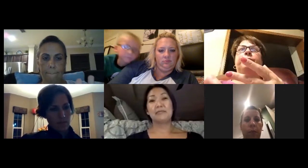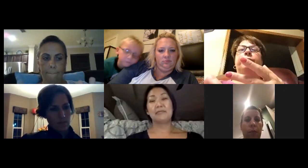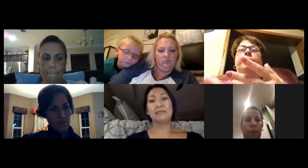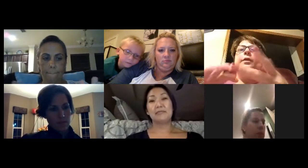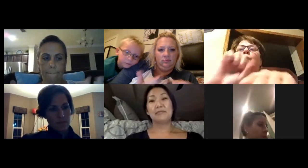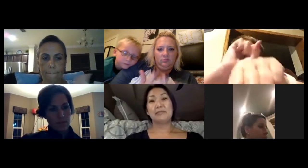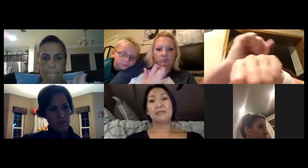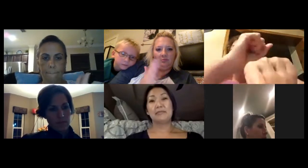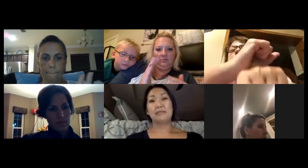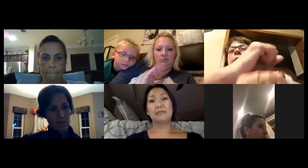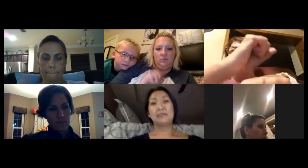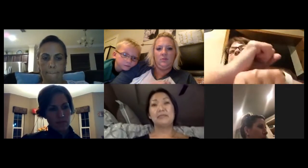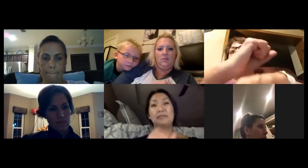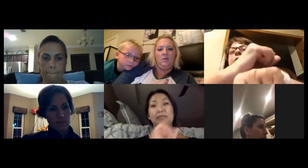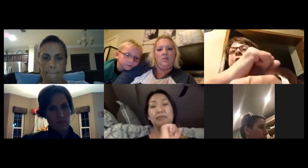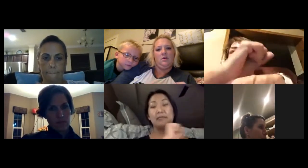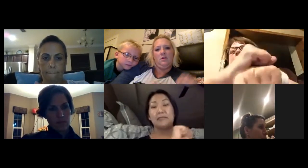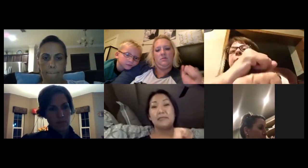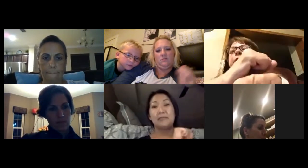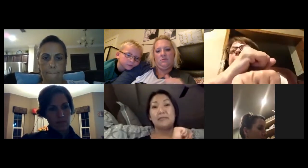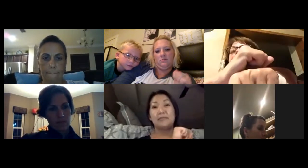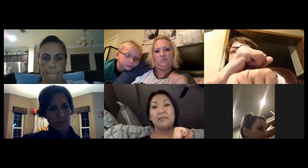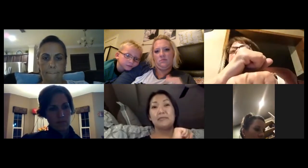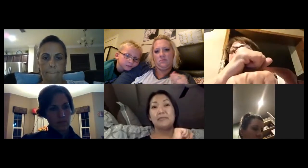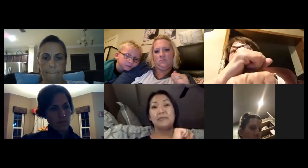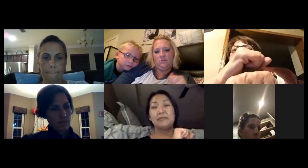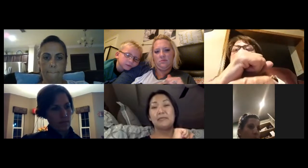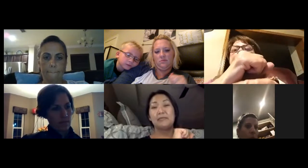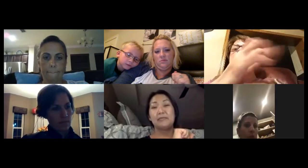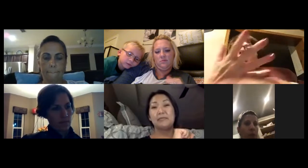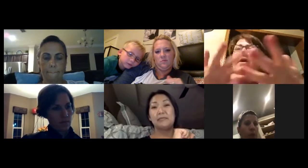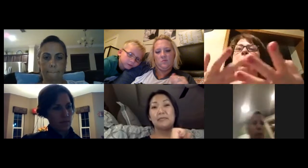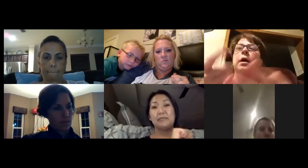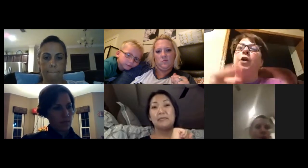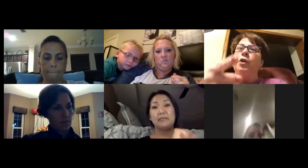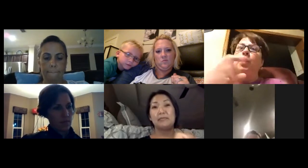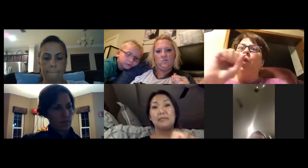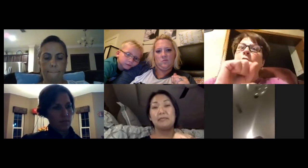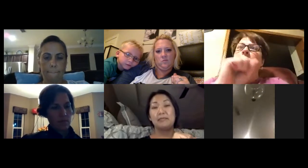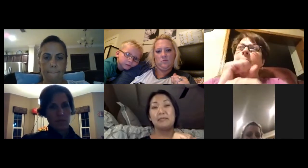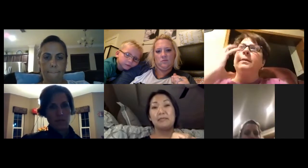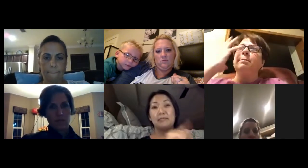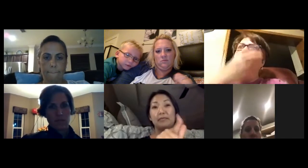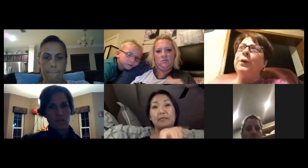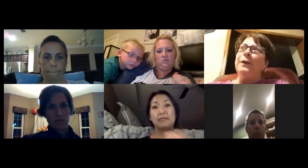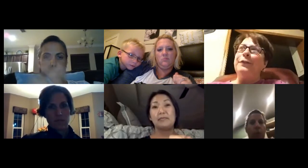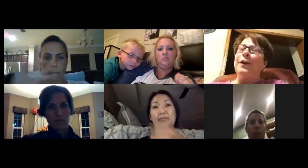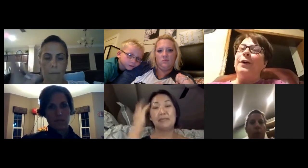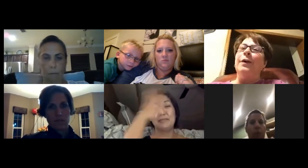the work, I think you should, put that in there somewhere, because your work is beautiful.